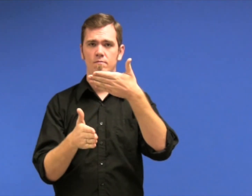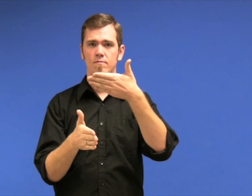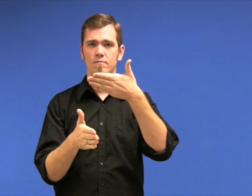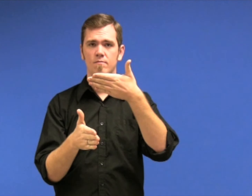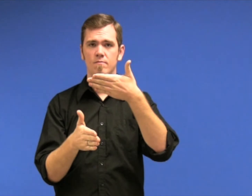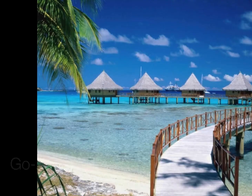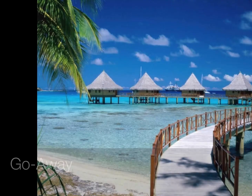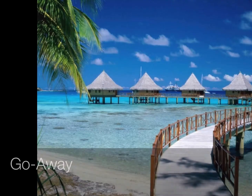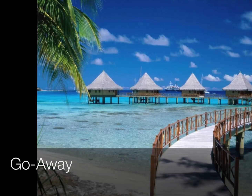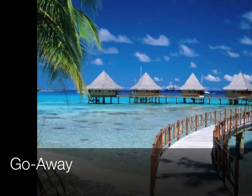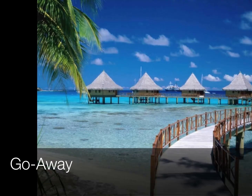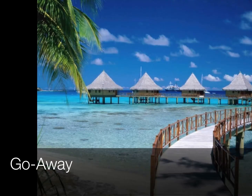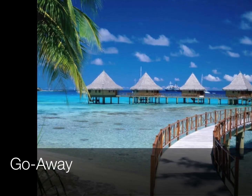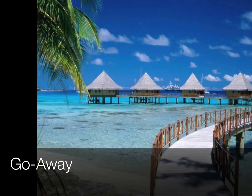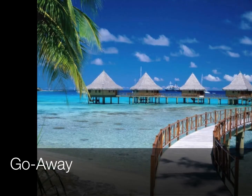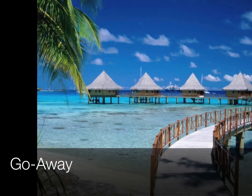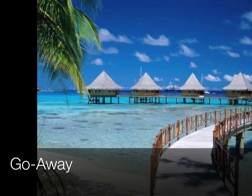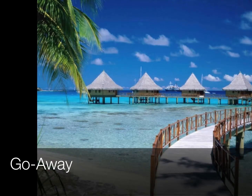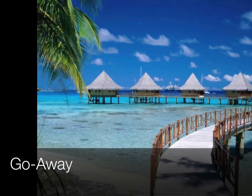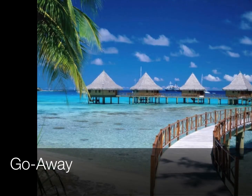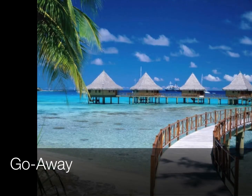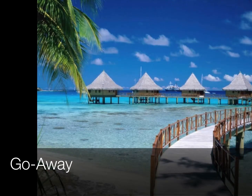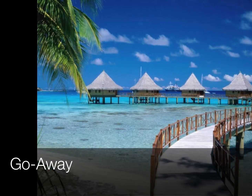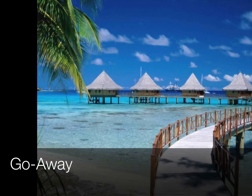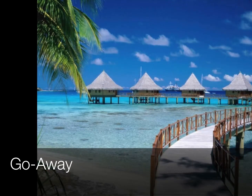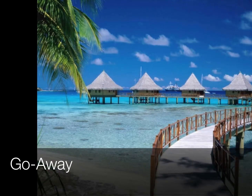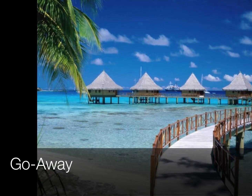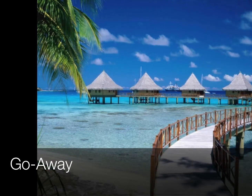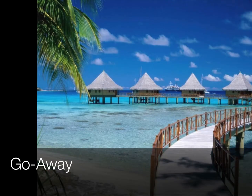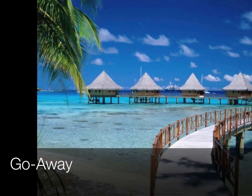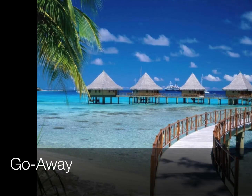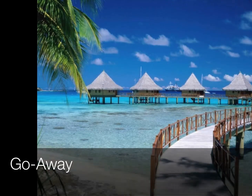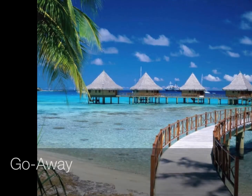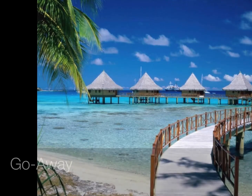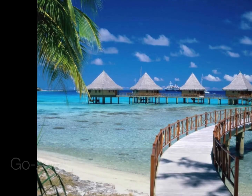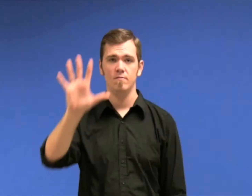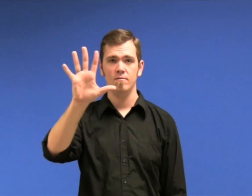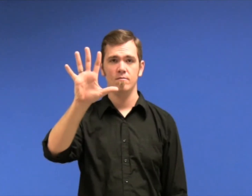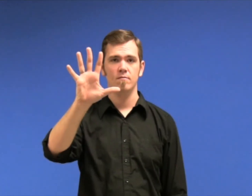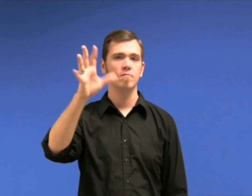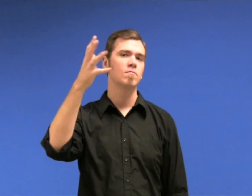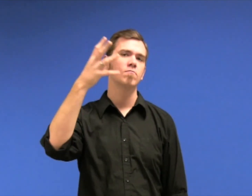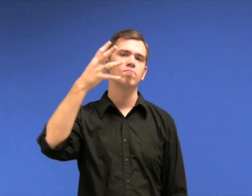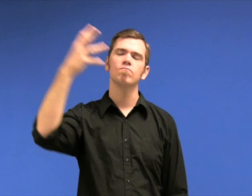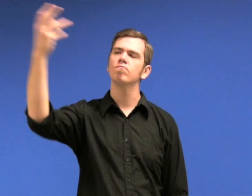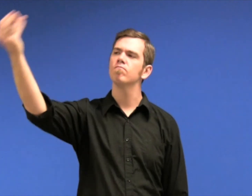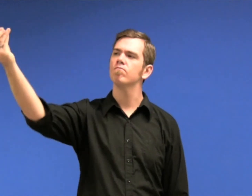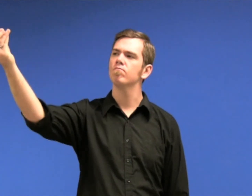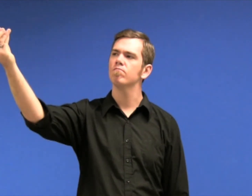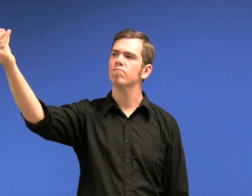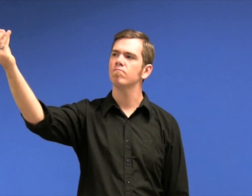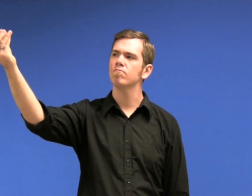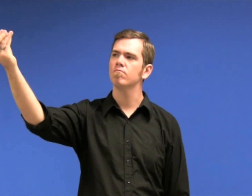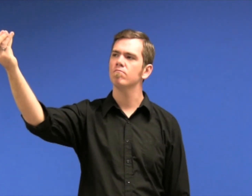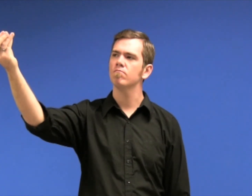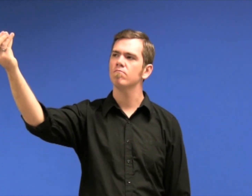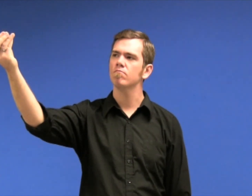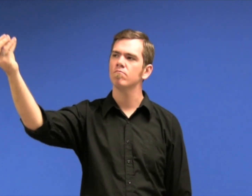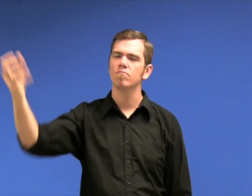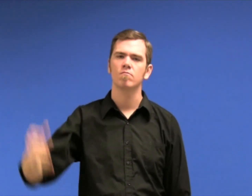Weekend. Now the sign for go away, like a vacation or you're going to go away somewhere, is go away. Like I'm going to